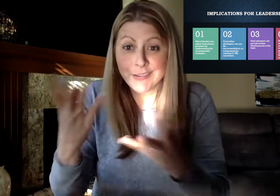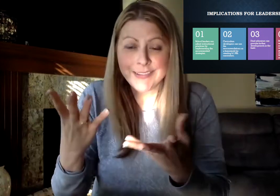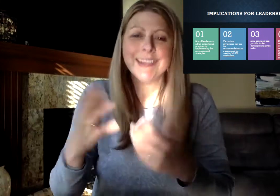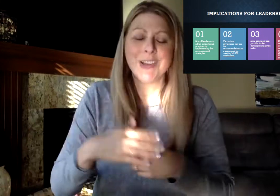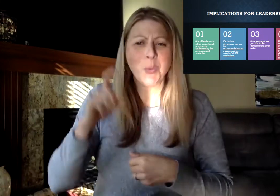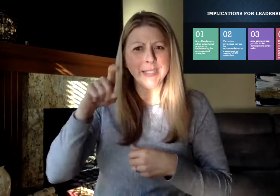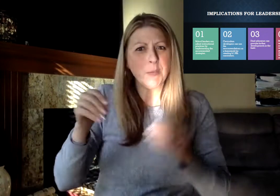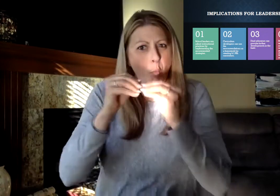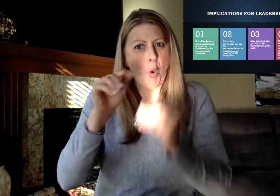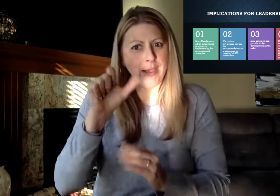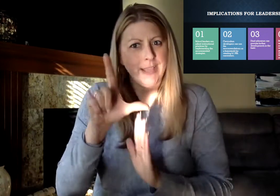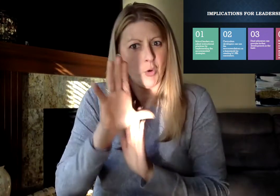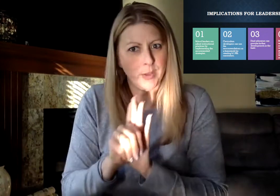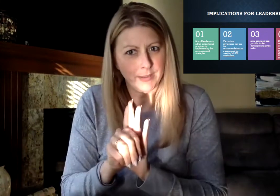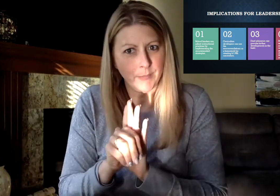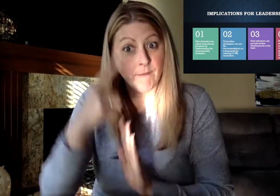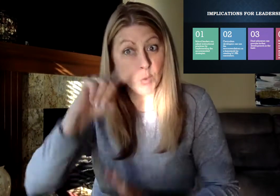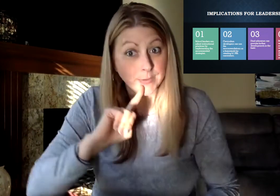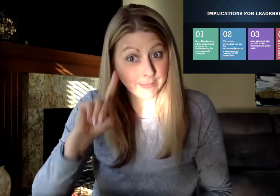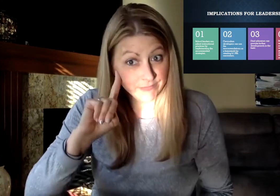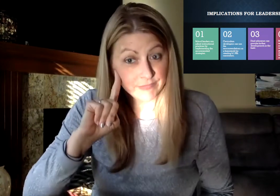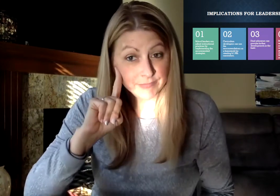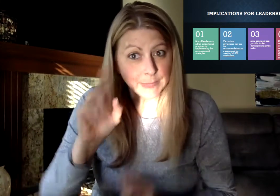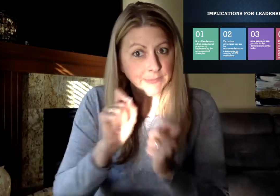world? We need more ASL curriculum for the deaf.